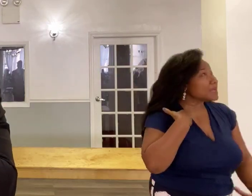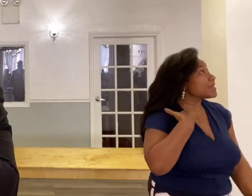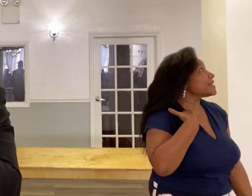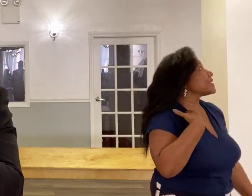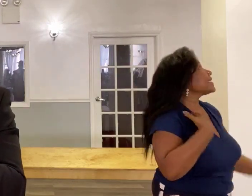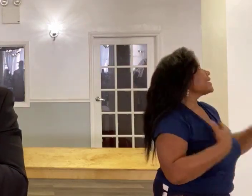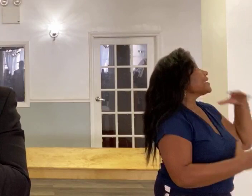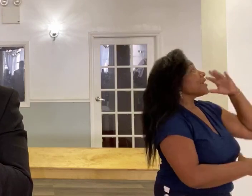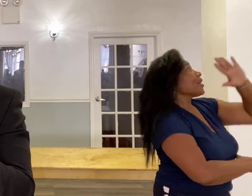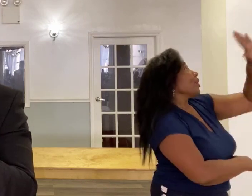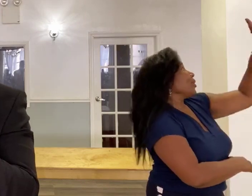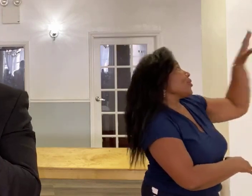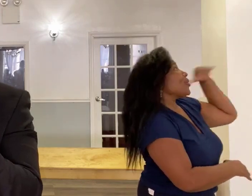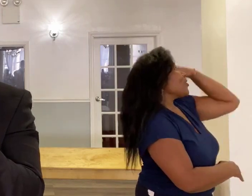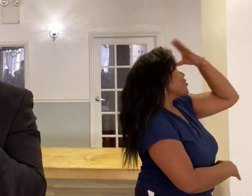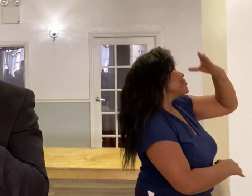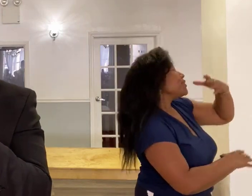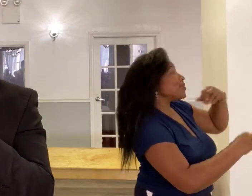Your beauty